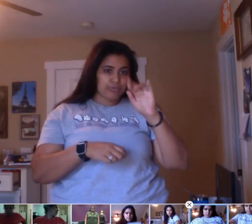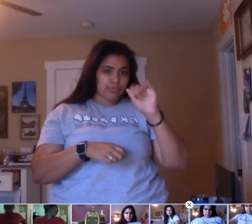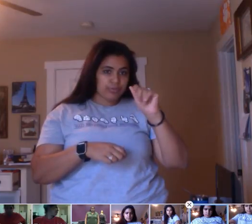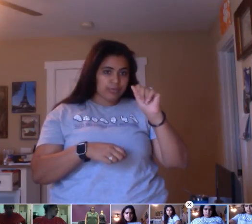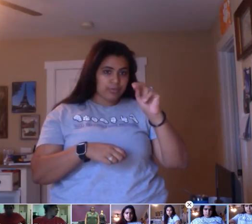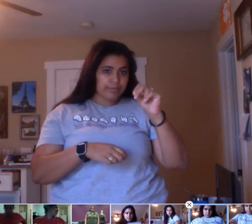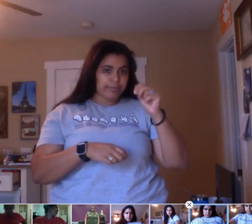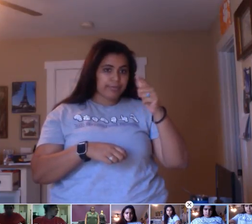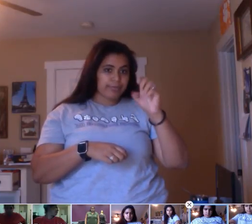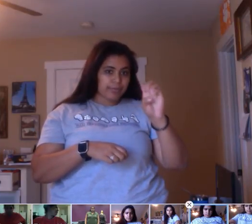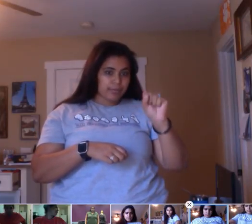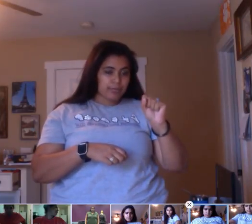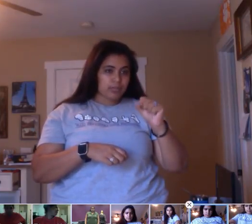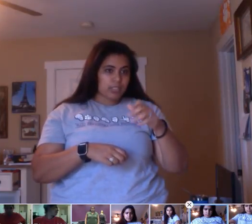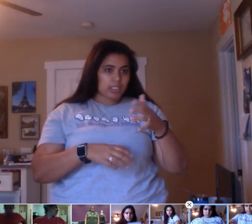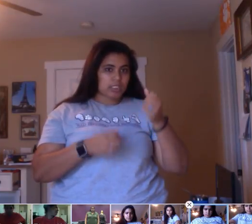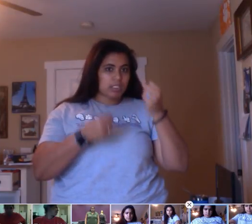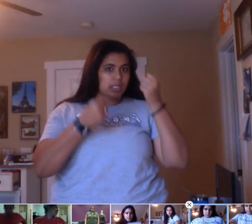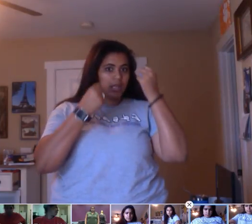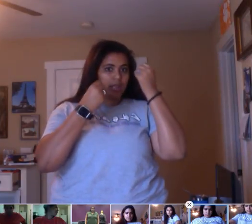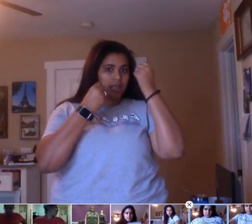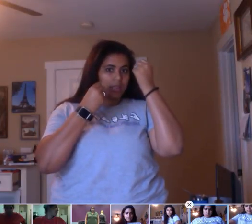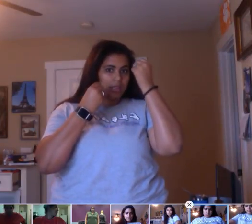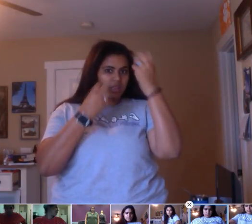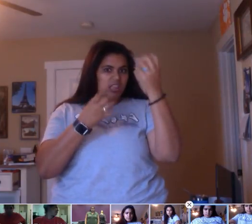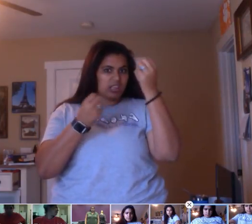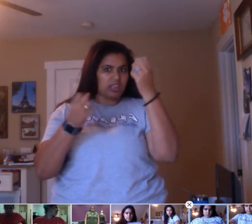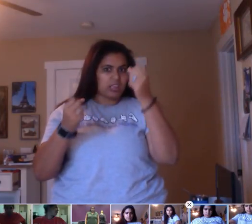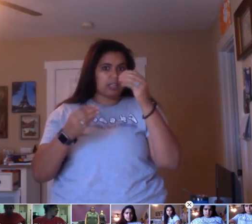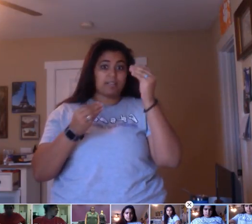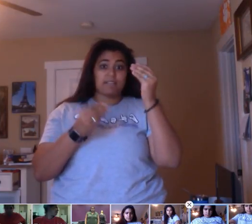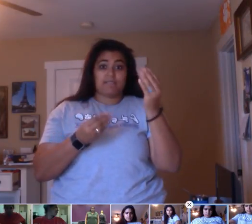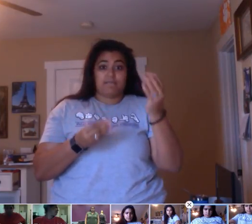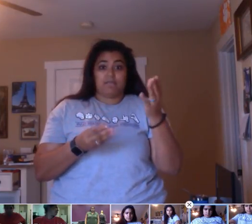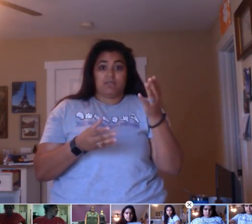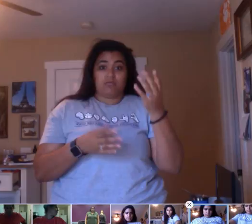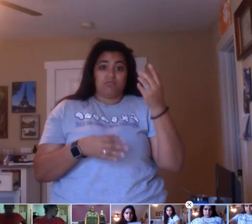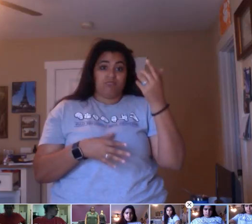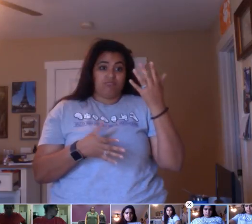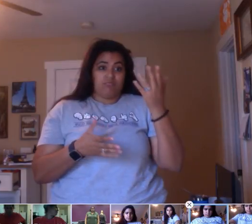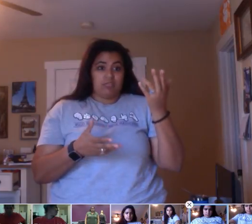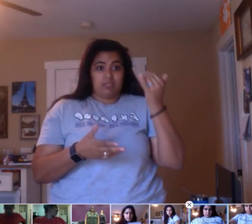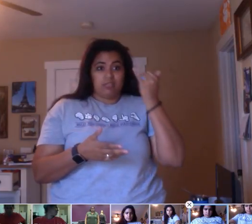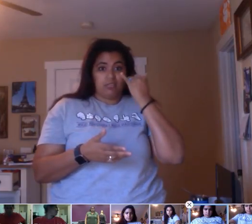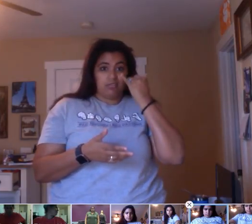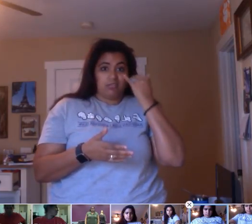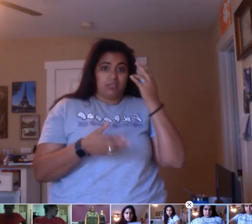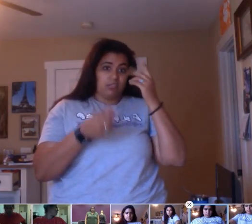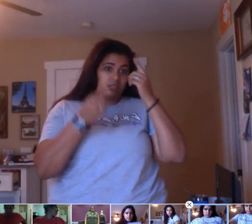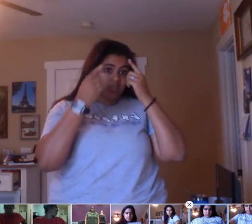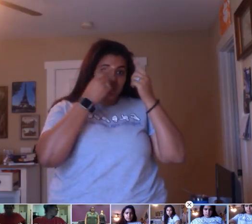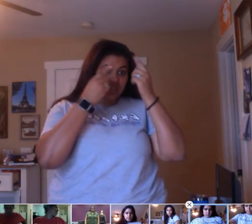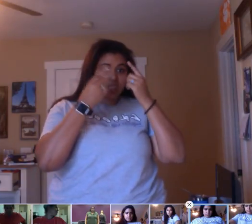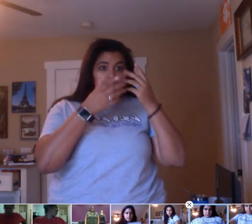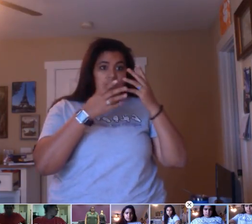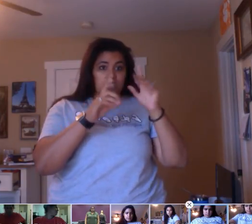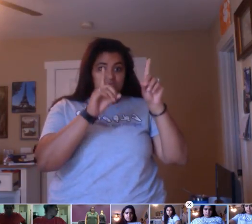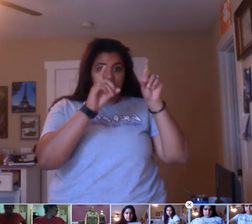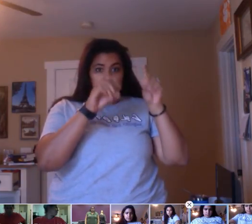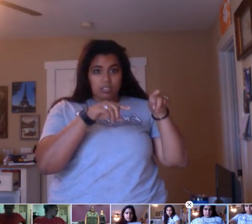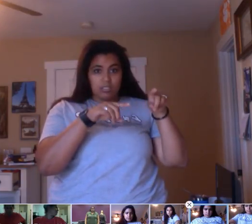And that's what they're called. So, like a triangle, it kind of lets you